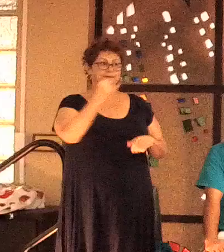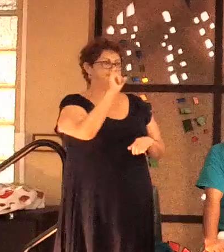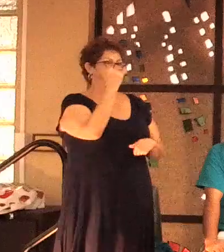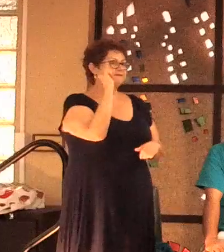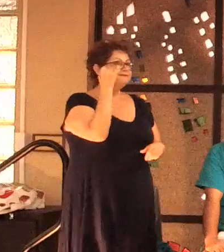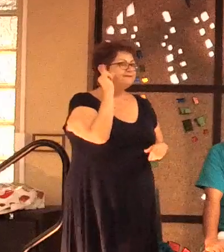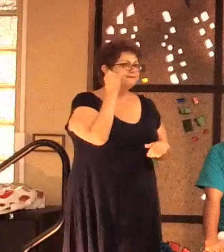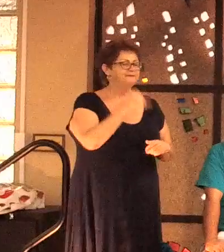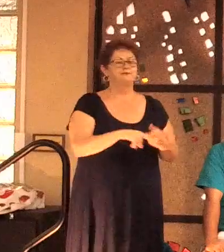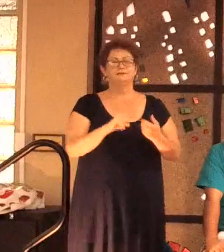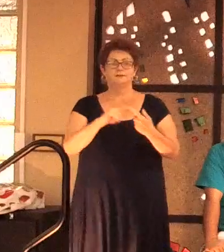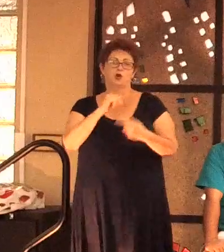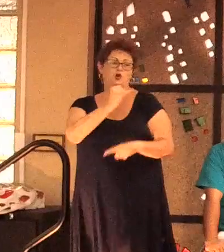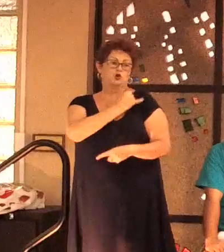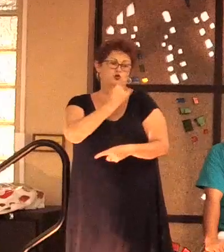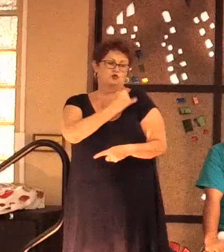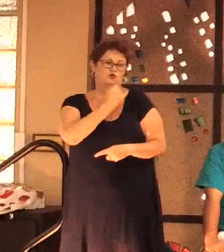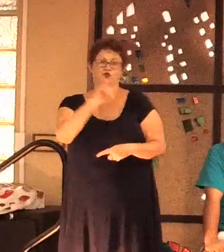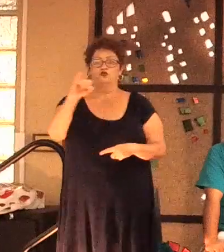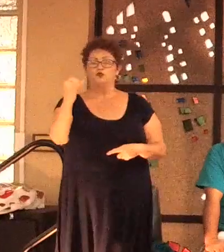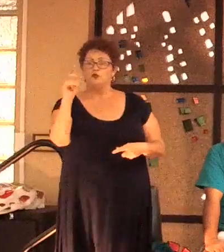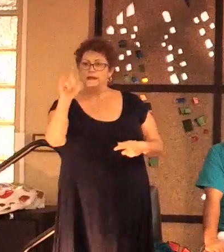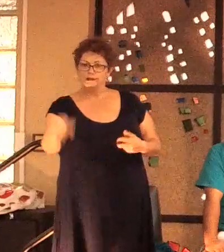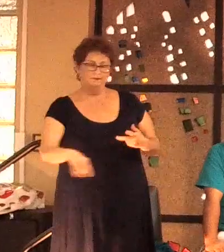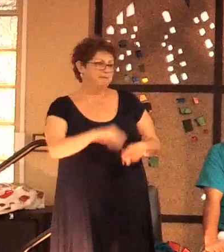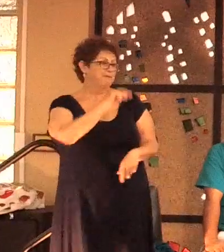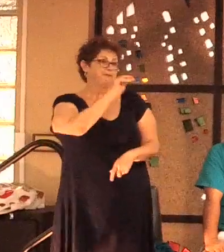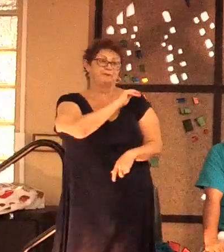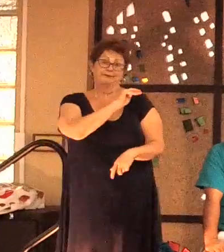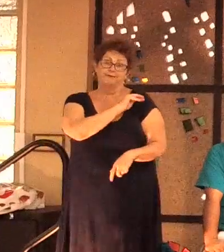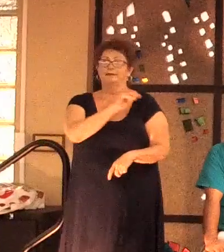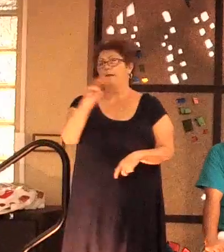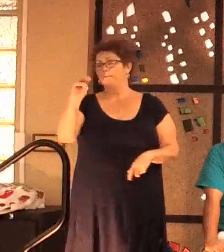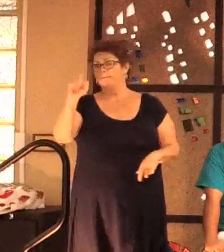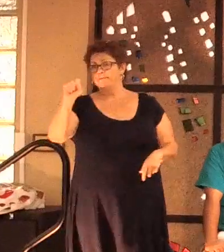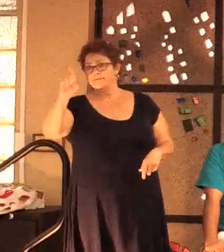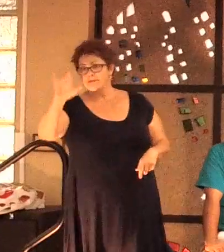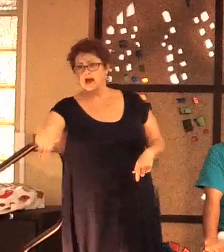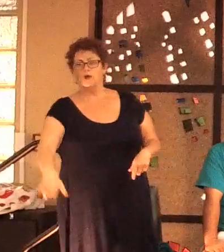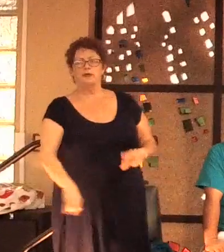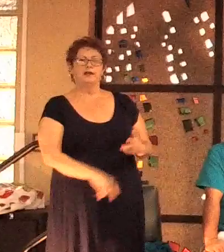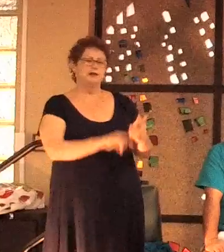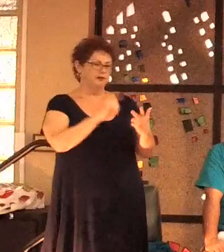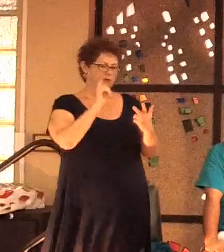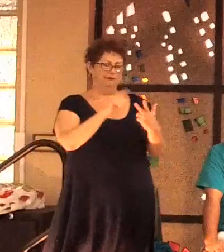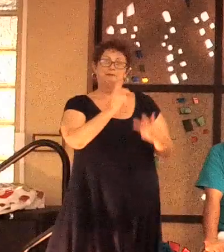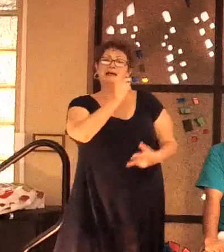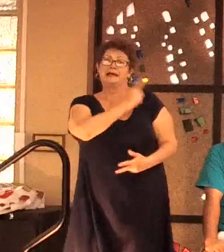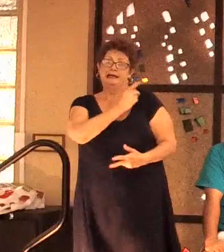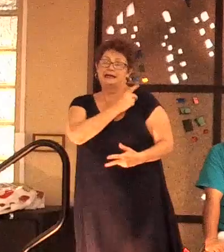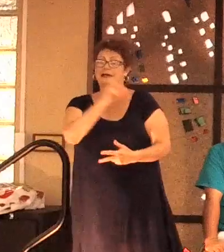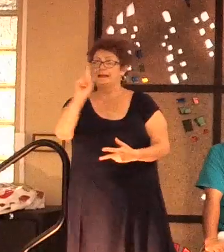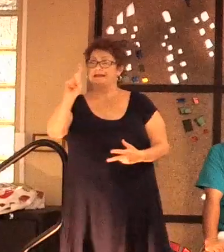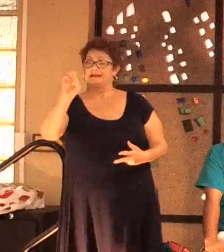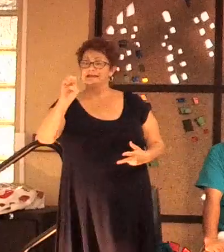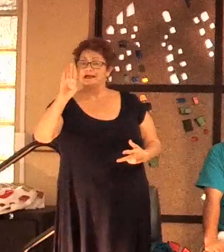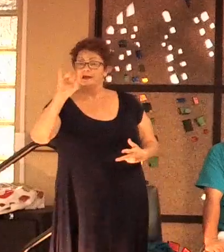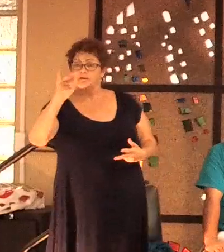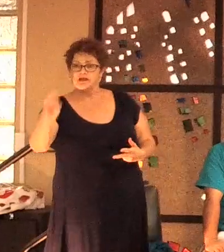Jerry. This is her name sign. Judy, as I mentioned. Mary.